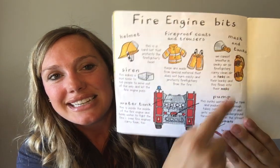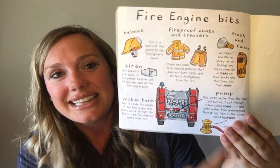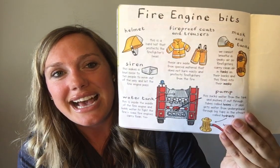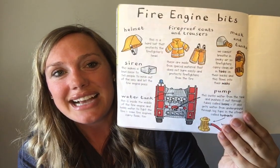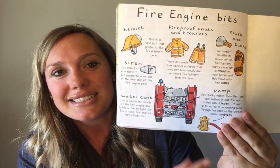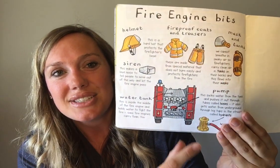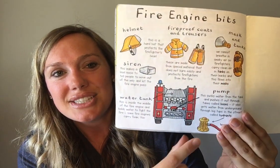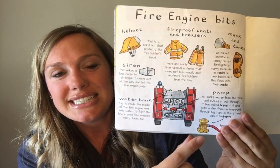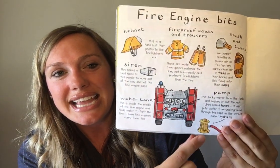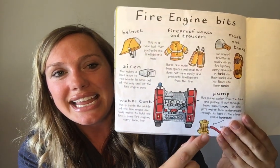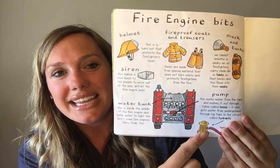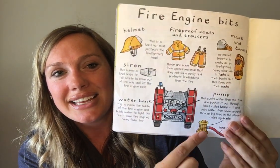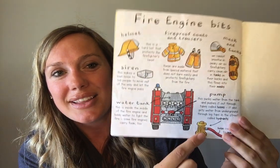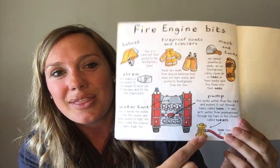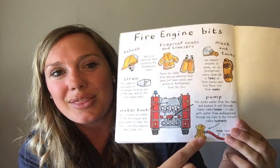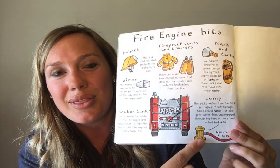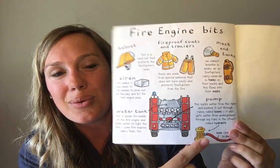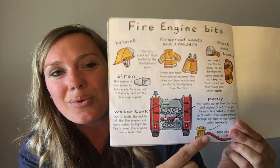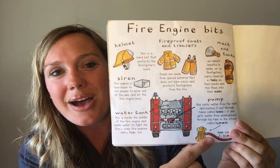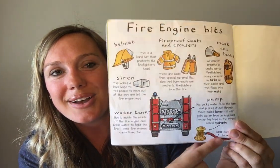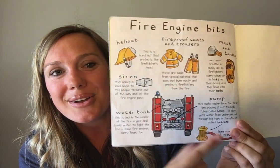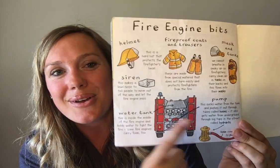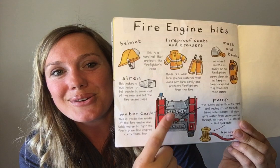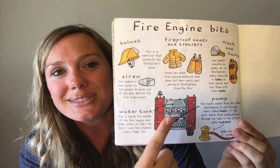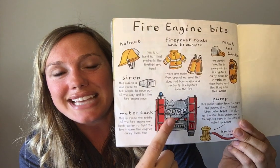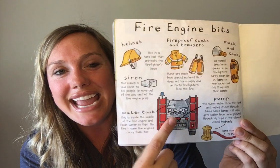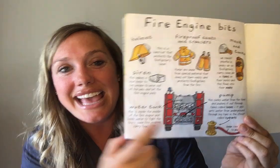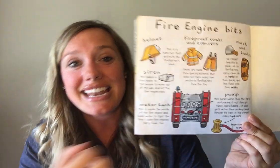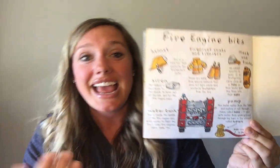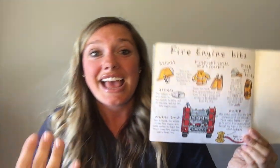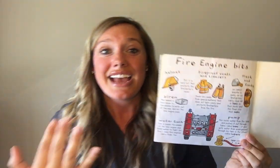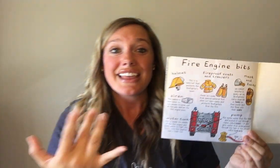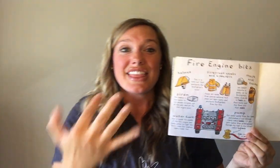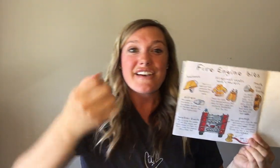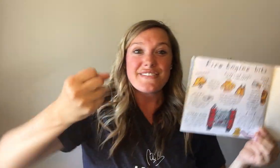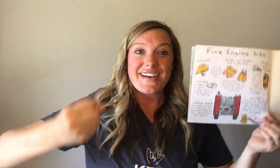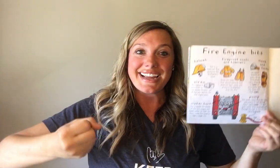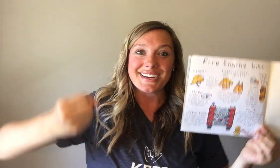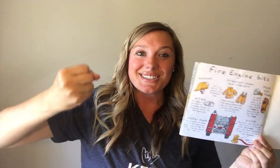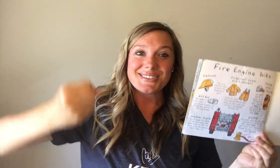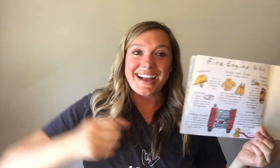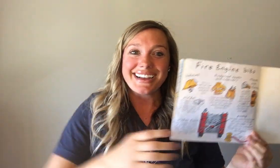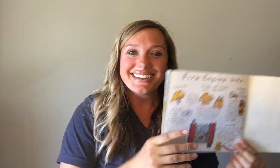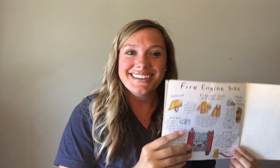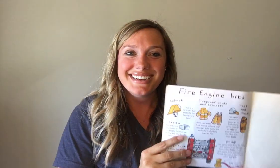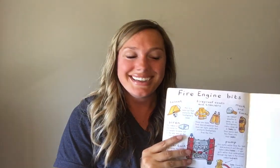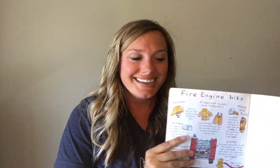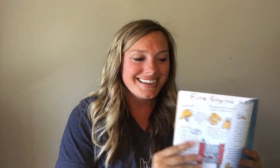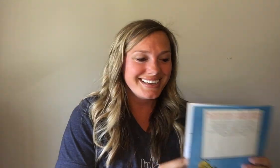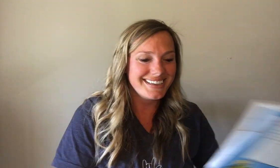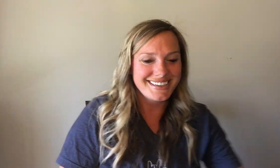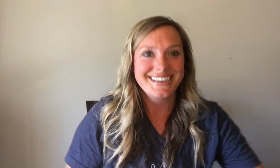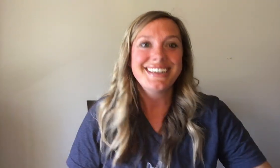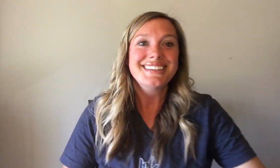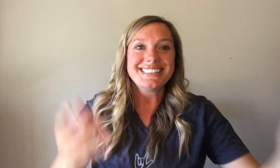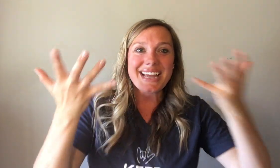the oxygen tank, the water hose, and the fire truck. They're